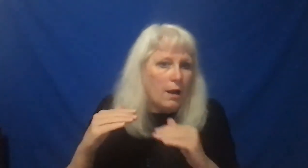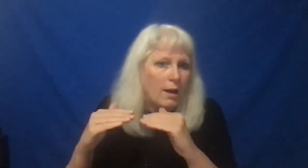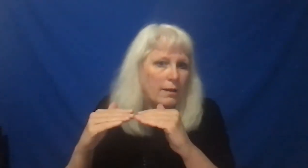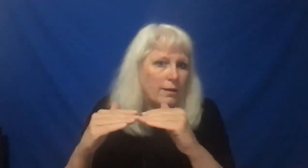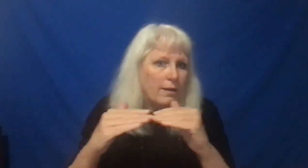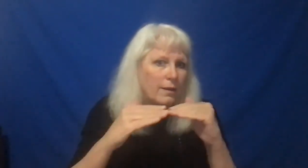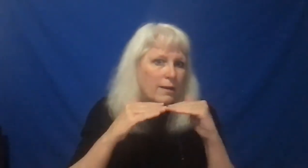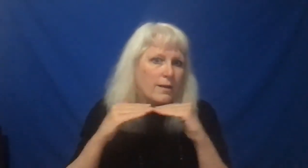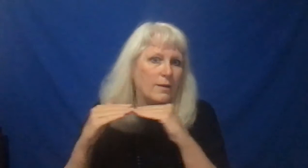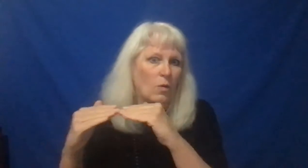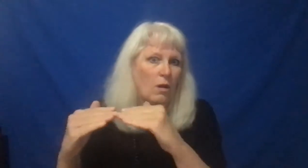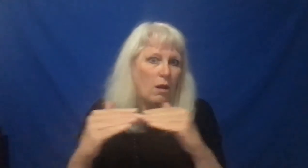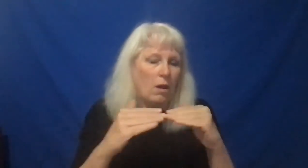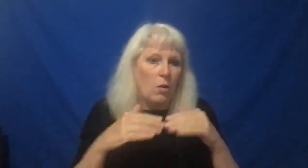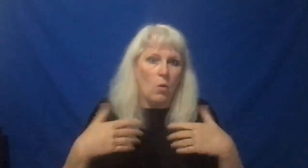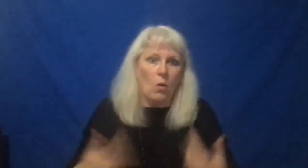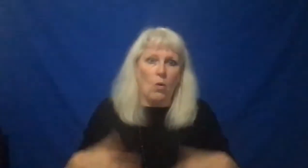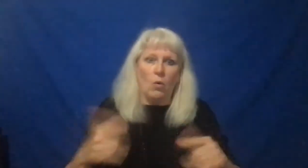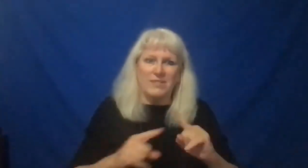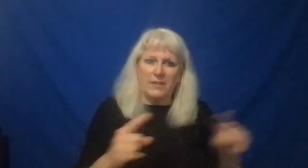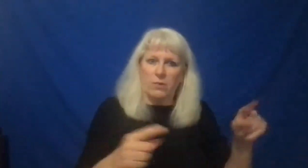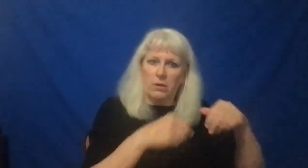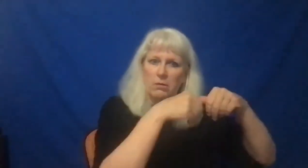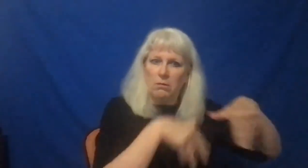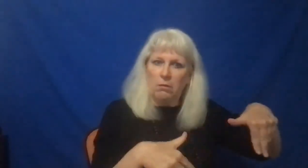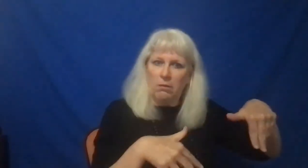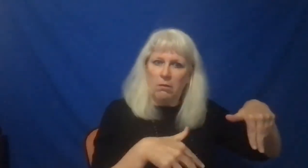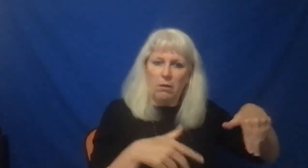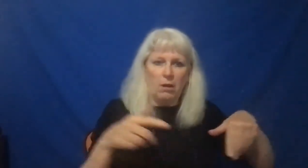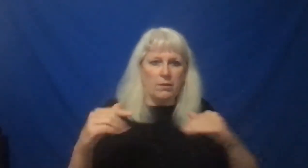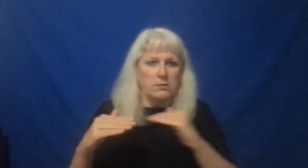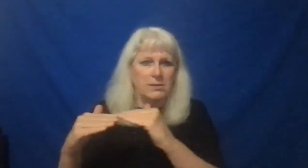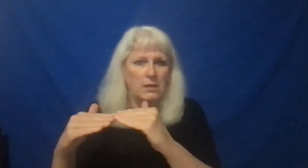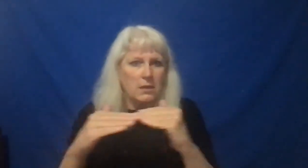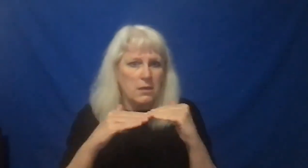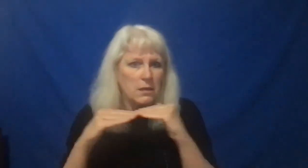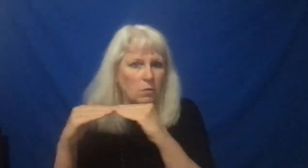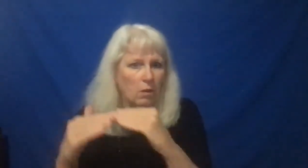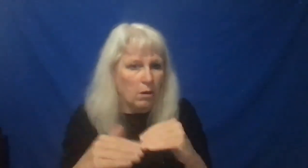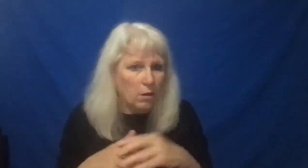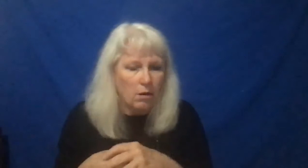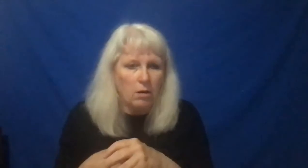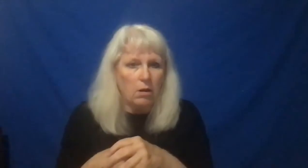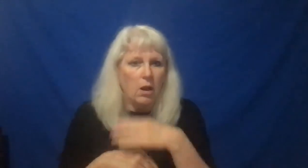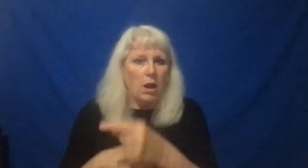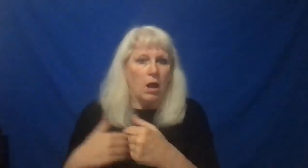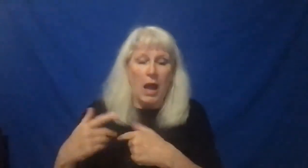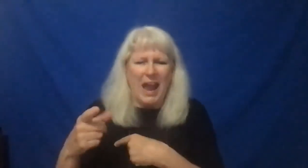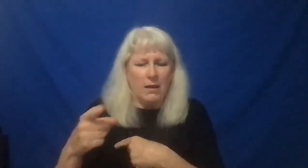what it was. It was a board accountable to the membership. It was